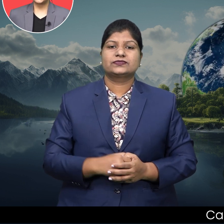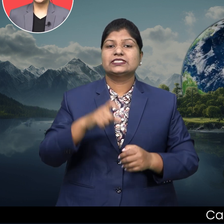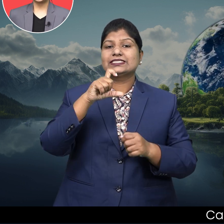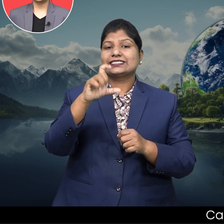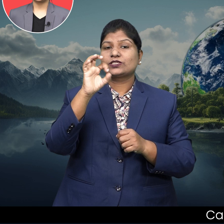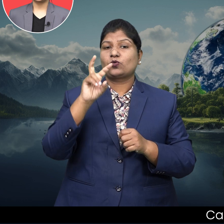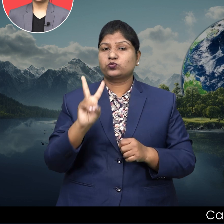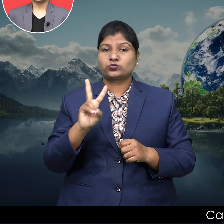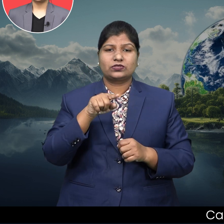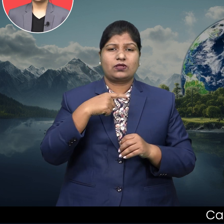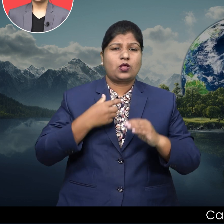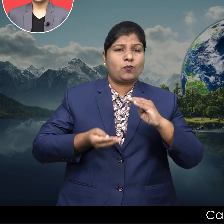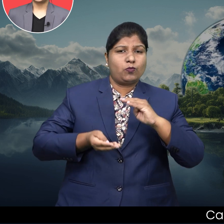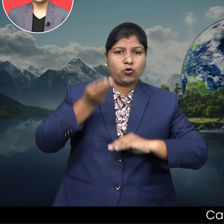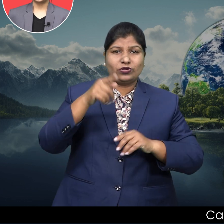carbonation,